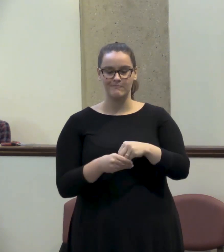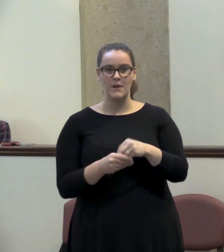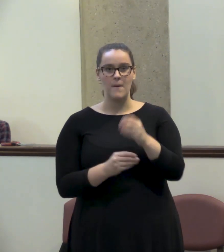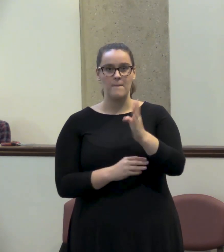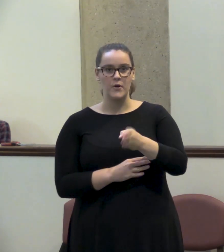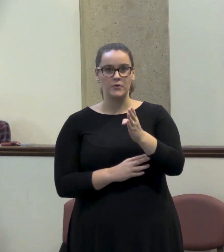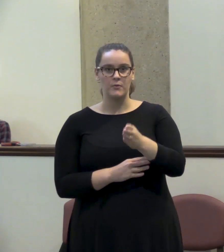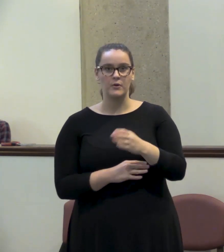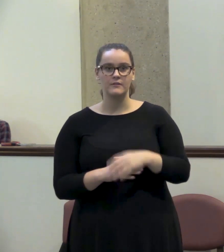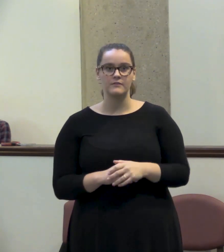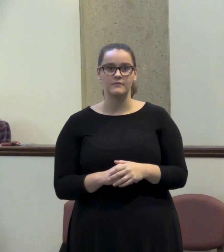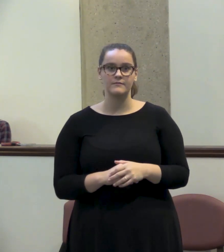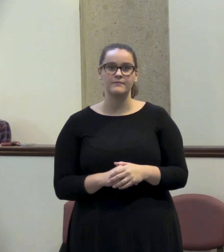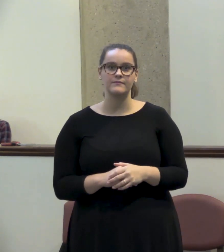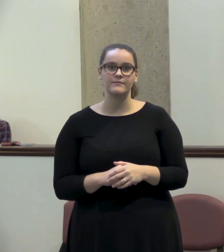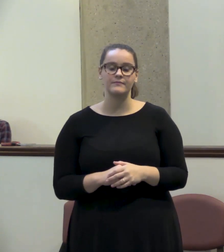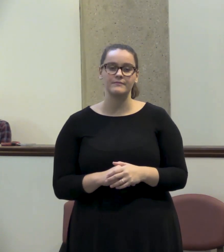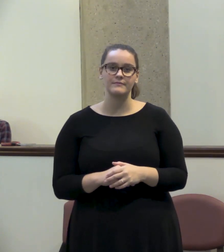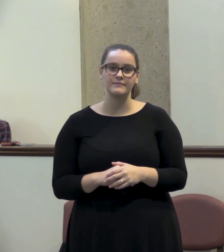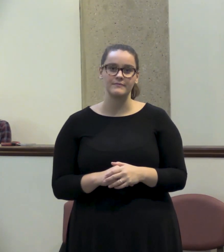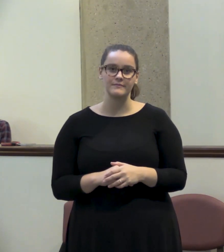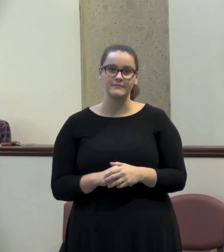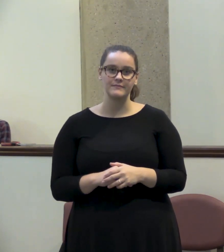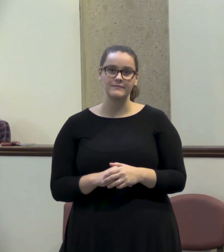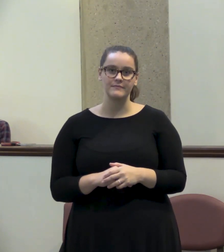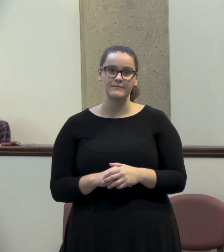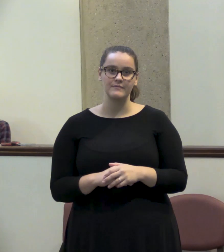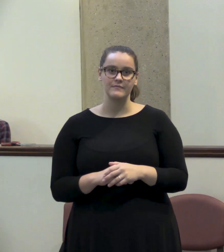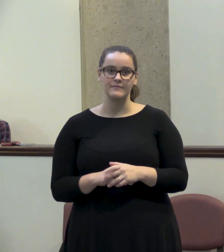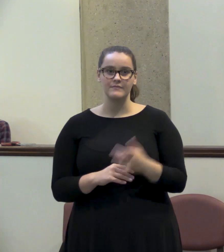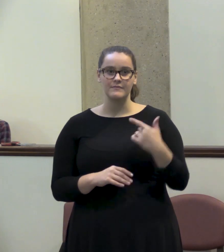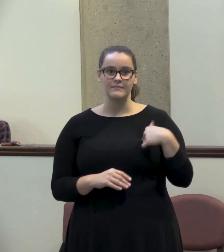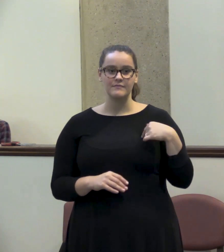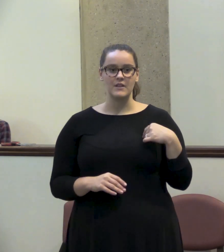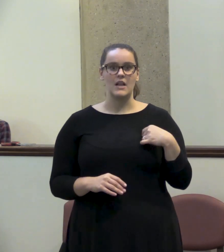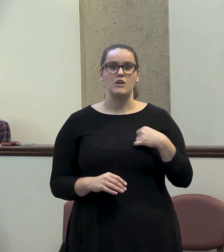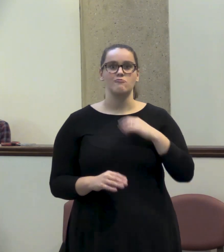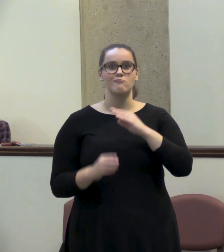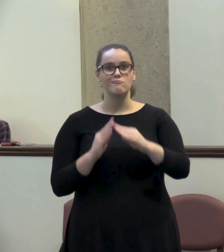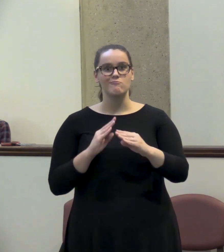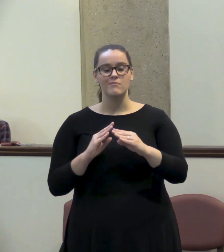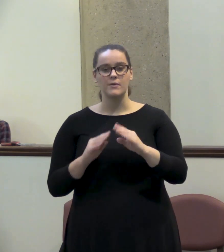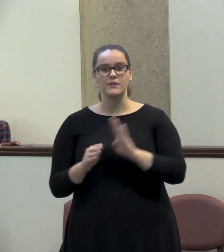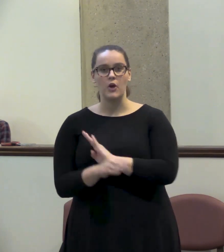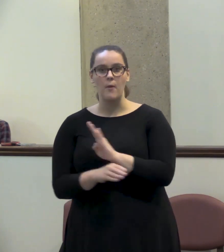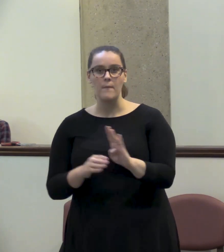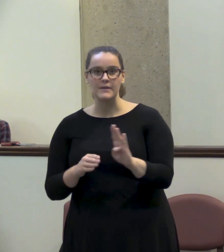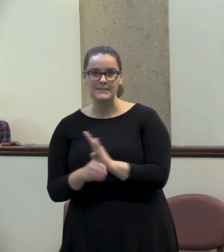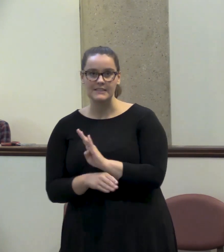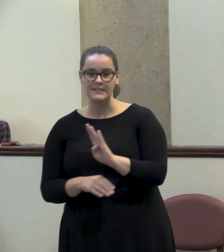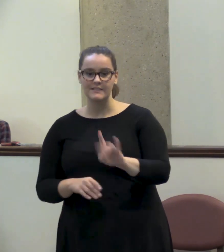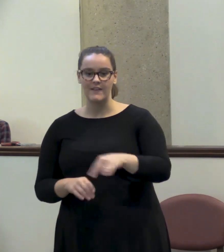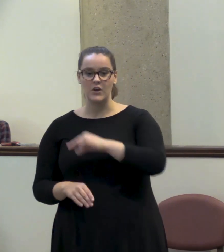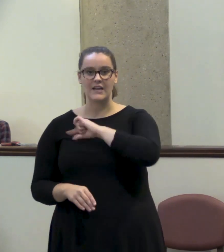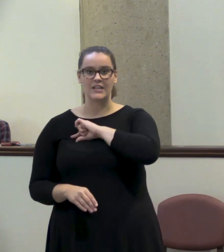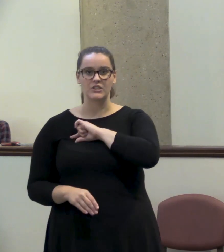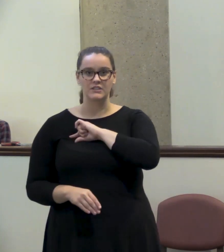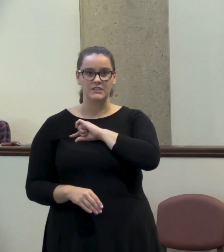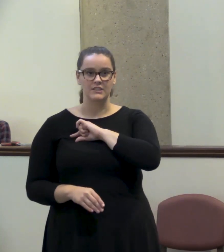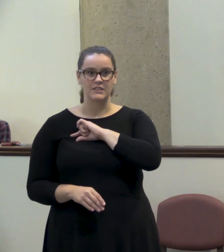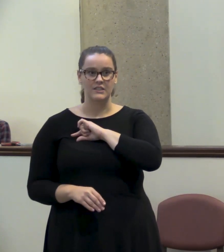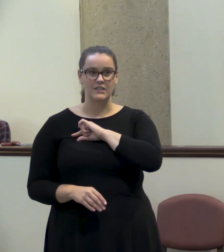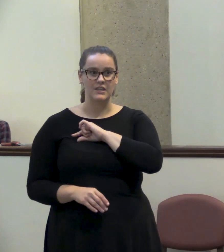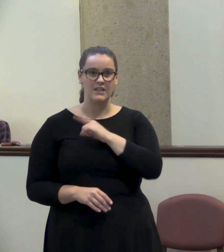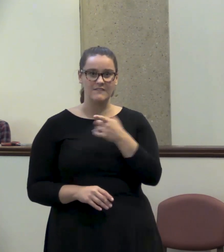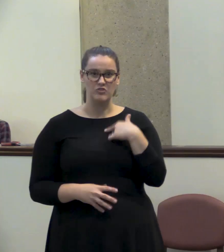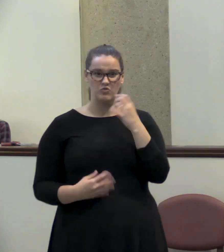international multi-million dollar chemical company in the community was found guilty of discharging a strong, scented, greenish